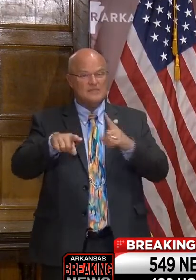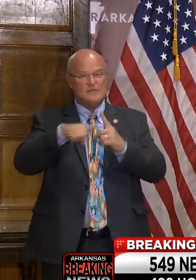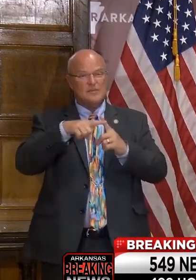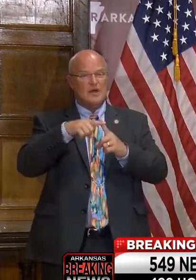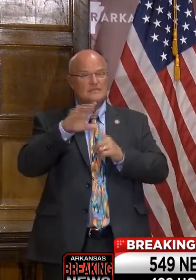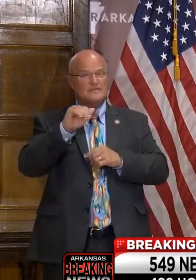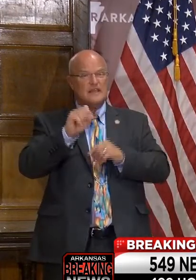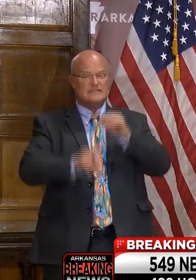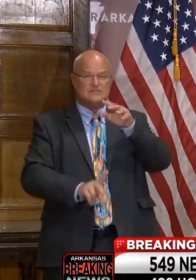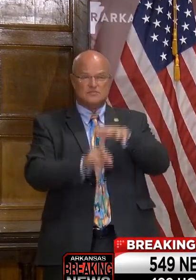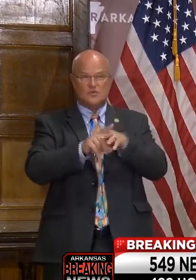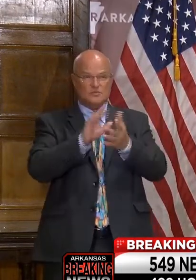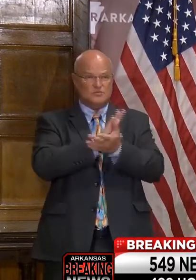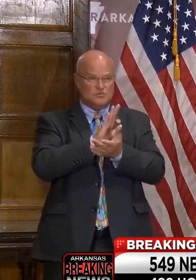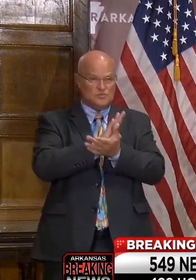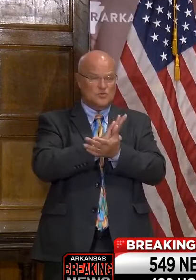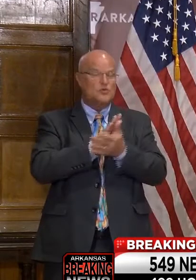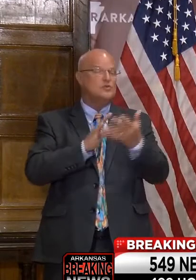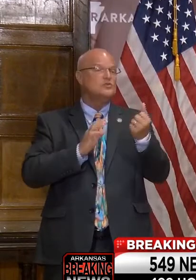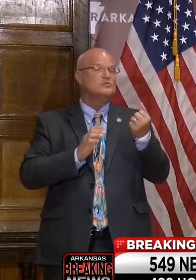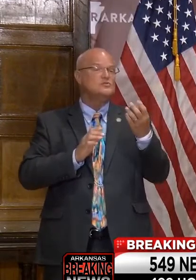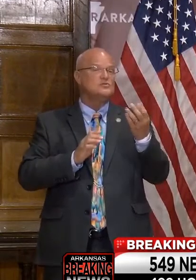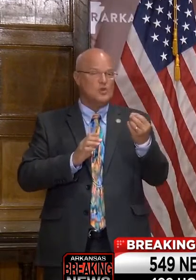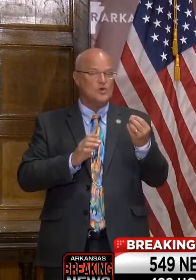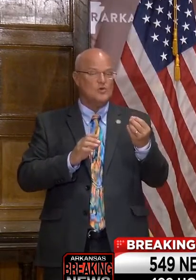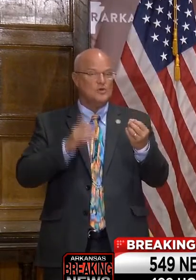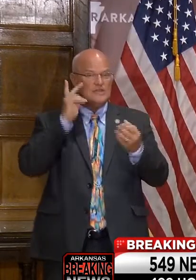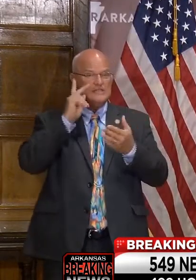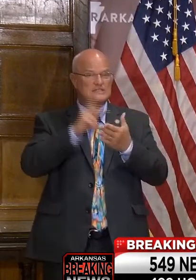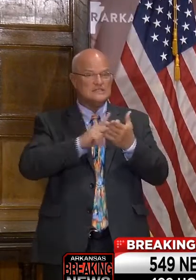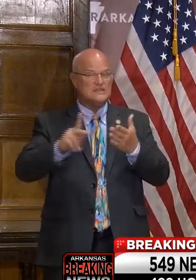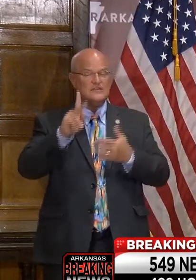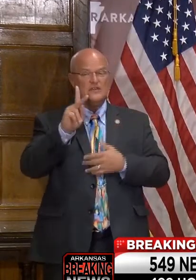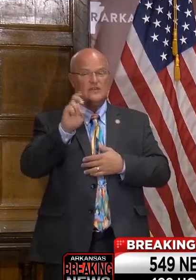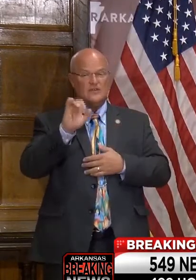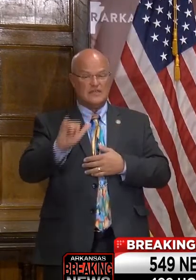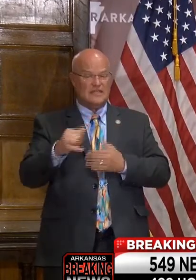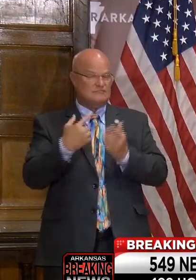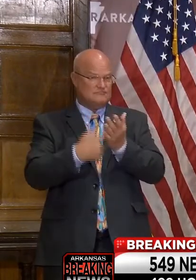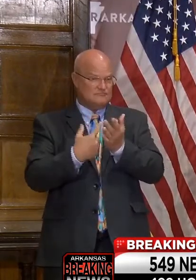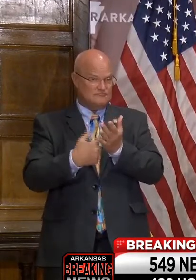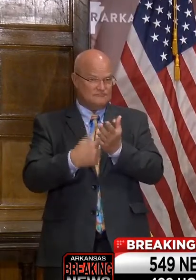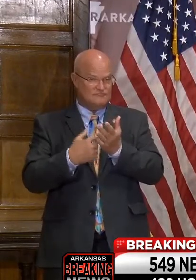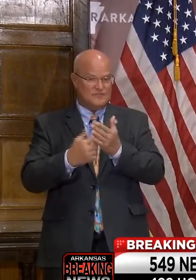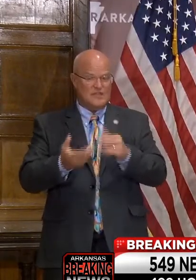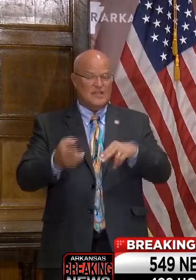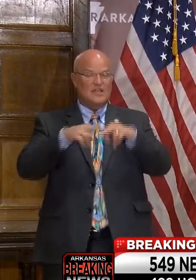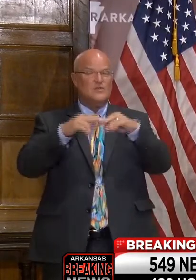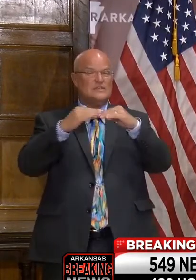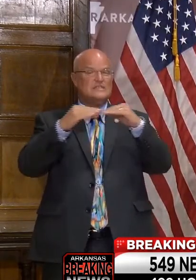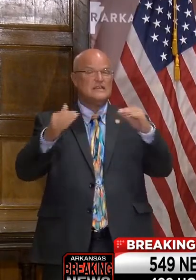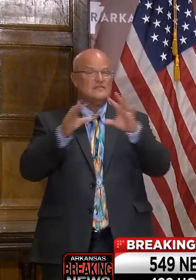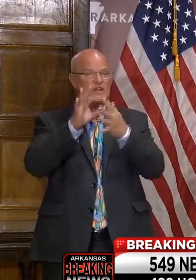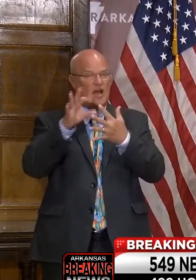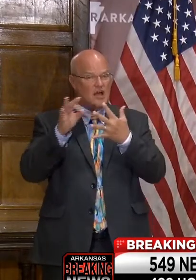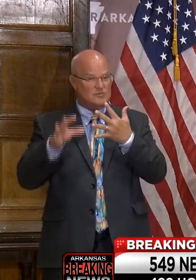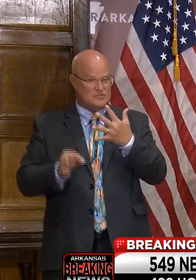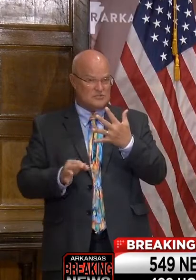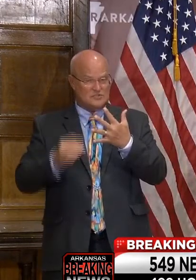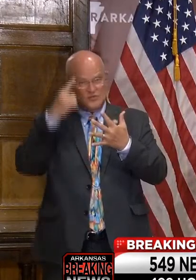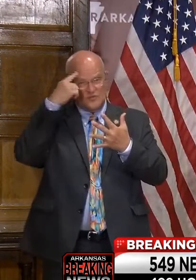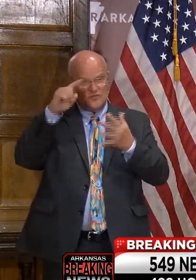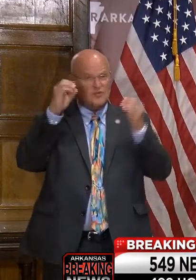positive cases. And so Secretary Key will be talking about that, the increased level of options that we want to give